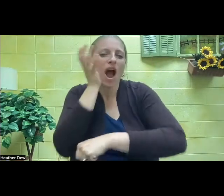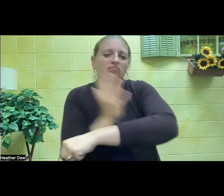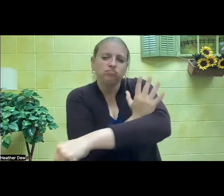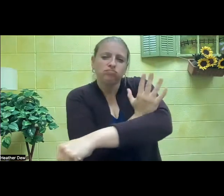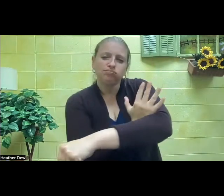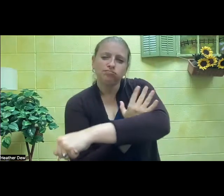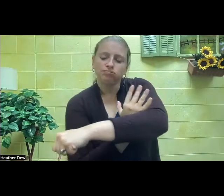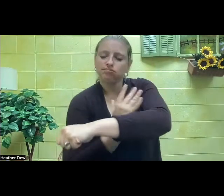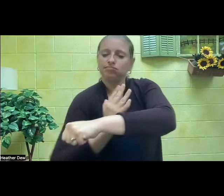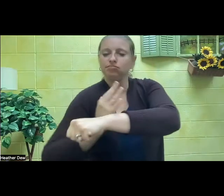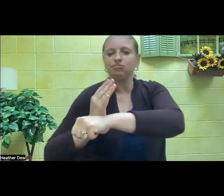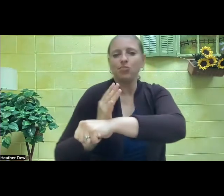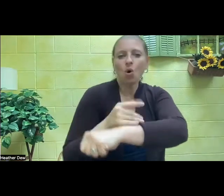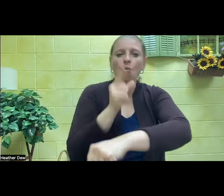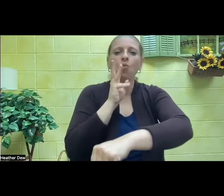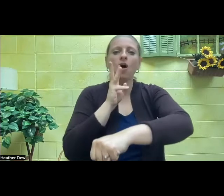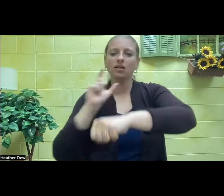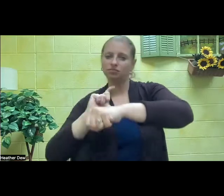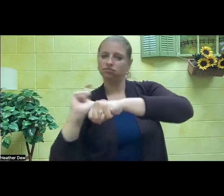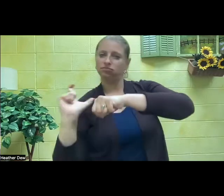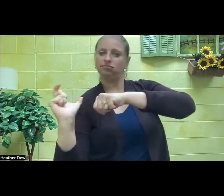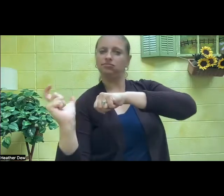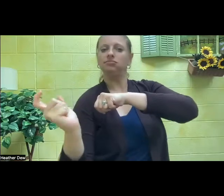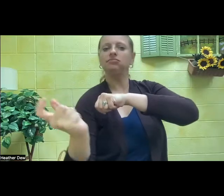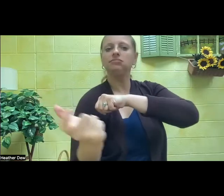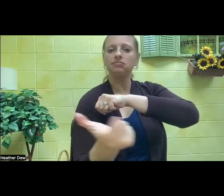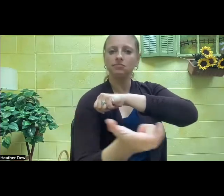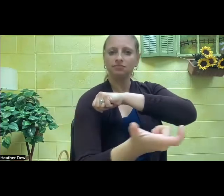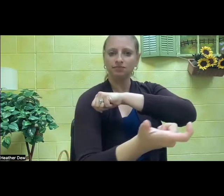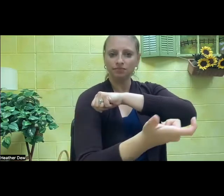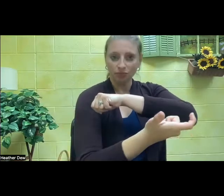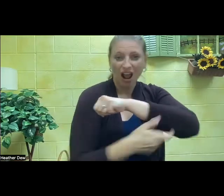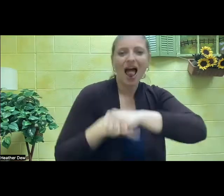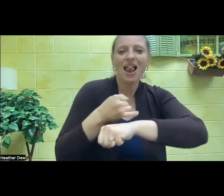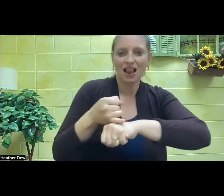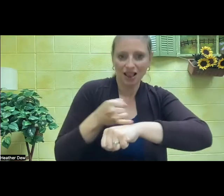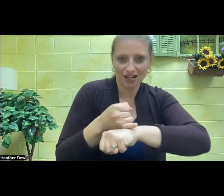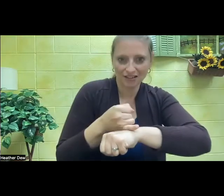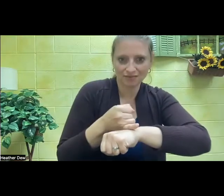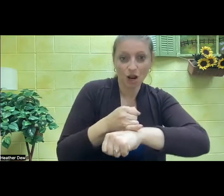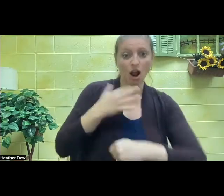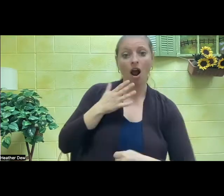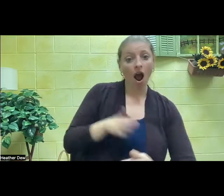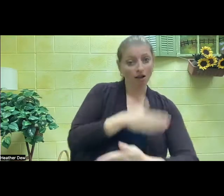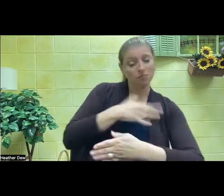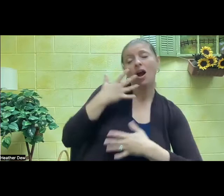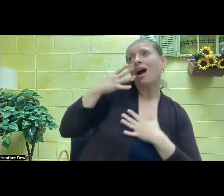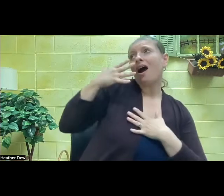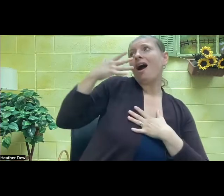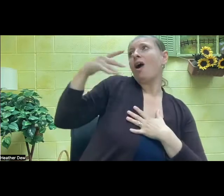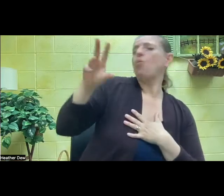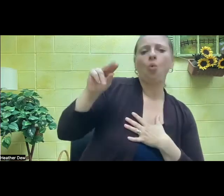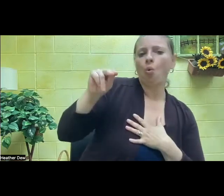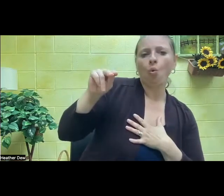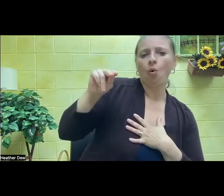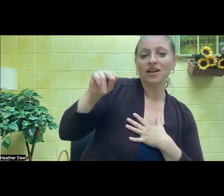go see opera. Instead, they heard the conga and danzón. They danced to the guaracha and the mambo. "We felt so